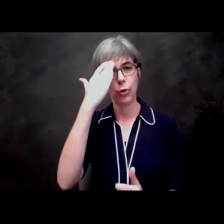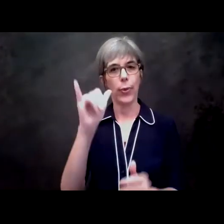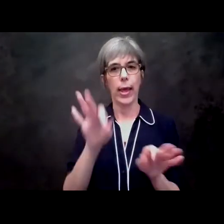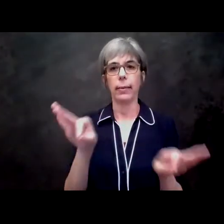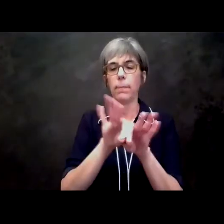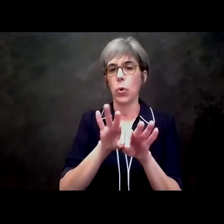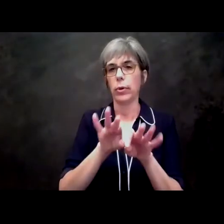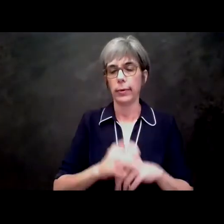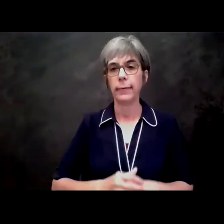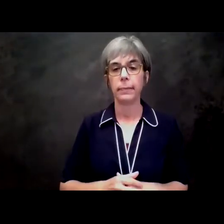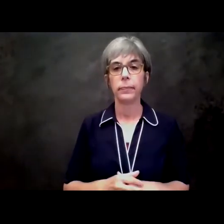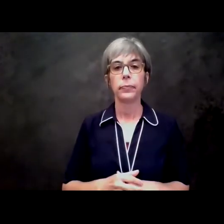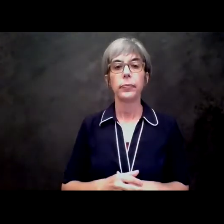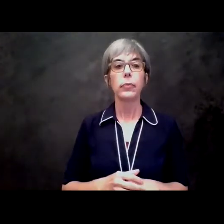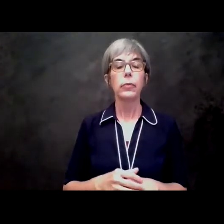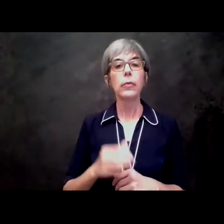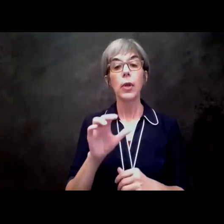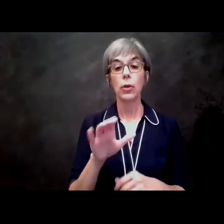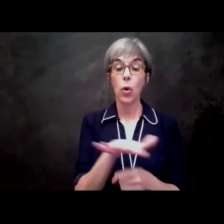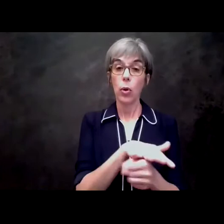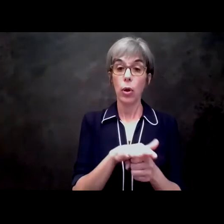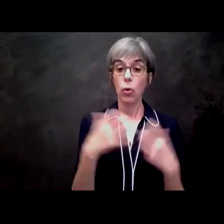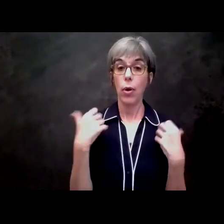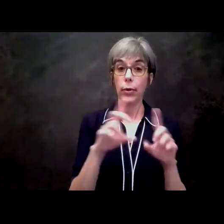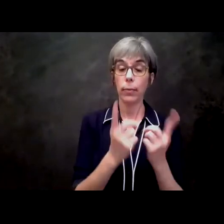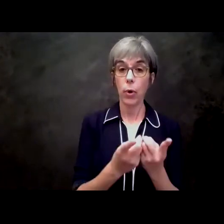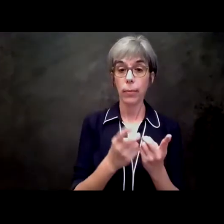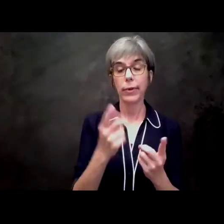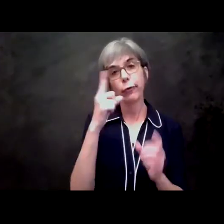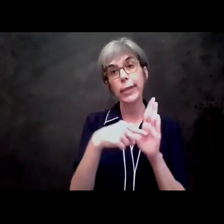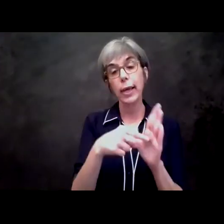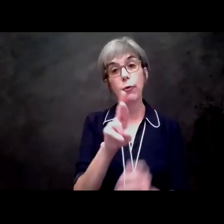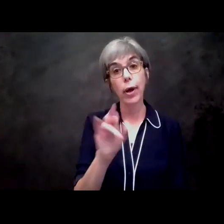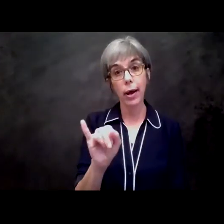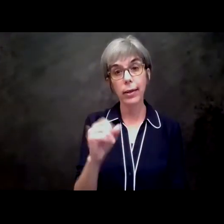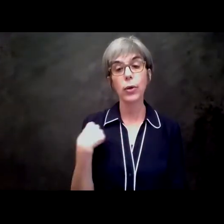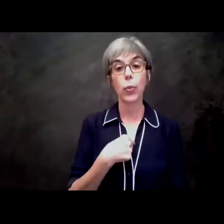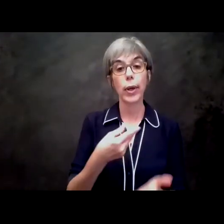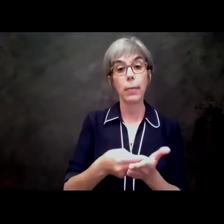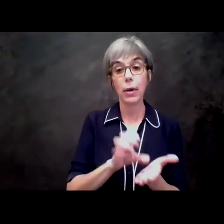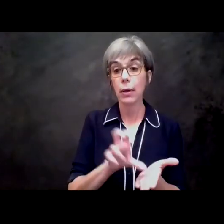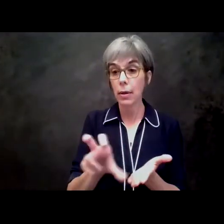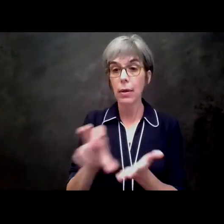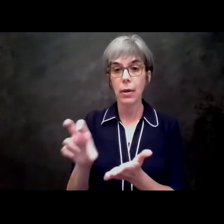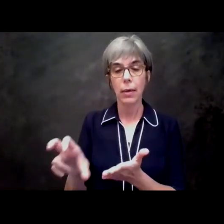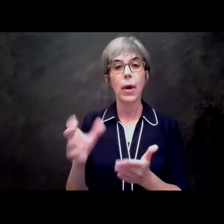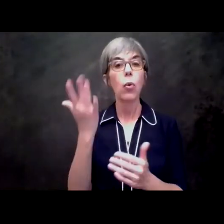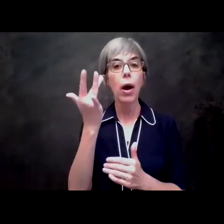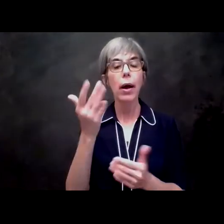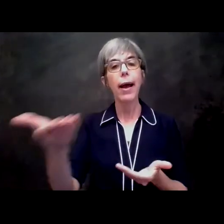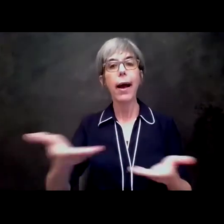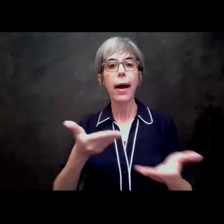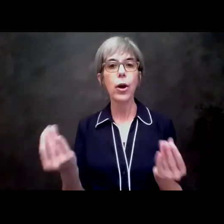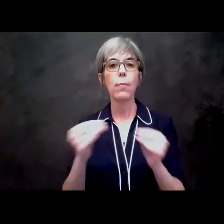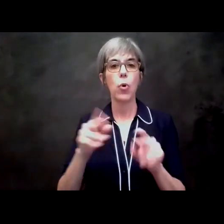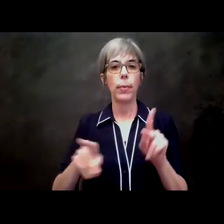So through grants to local health departments like our partner Rock Island, additional people will be hired to help the